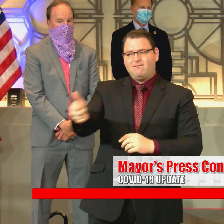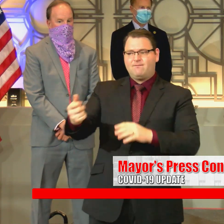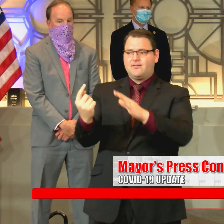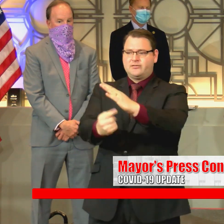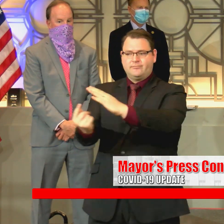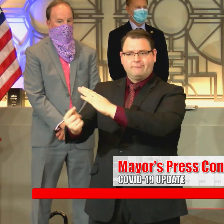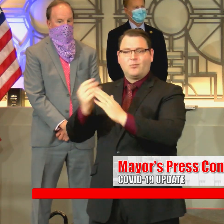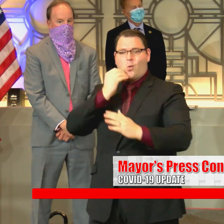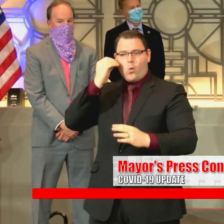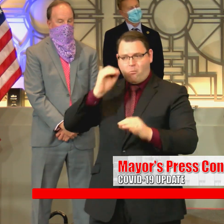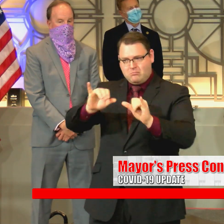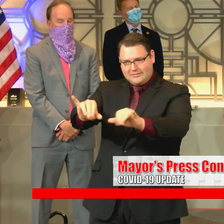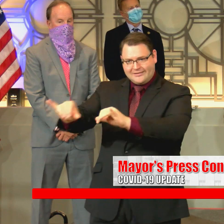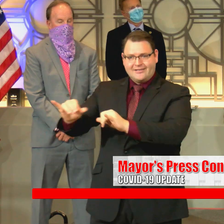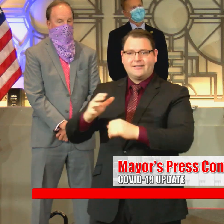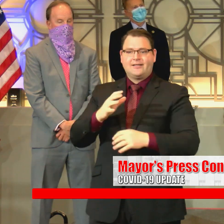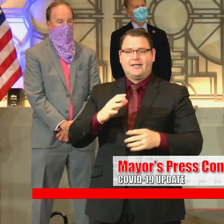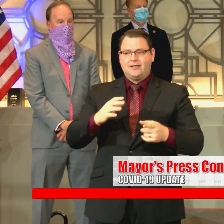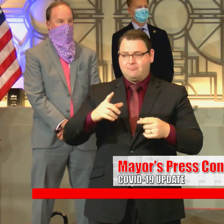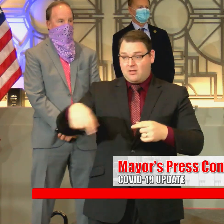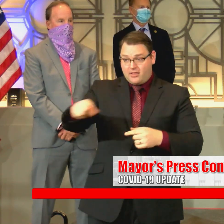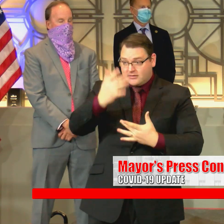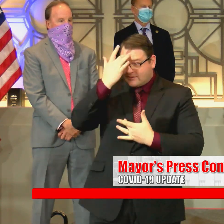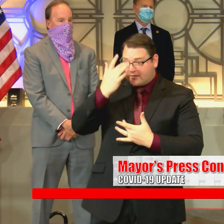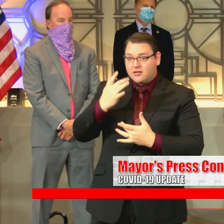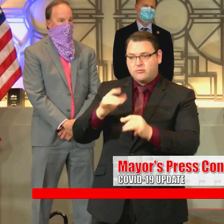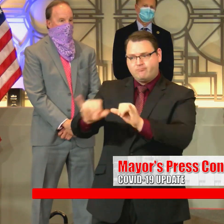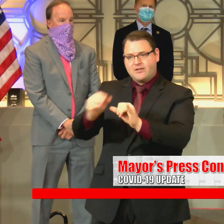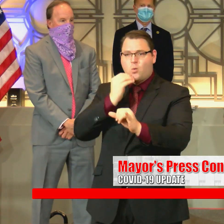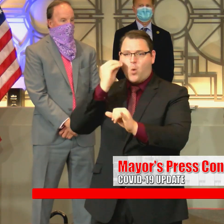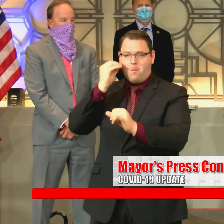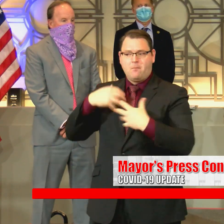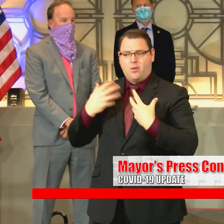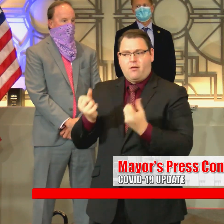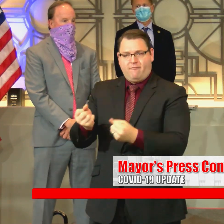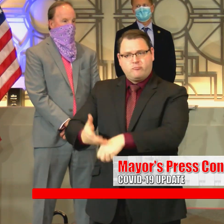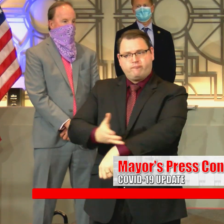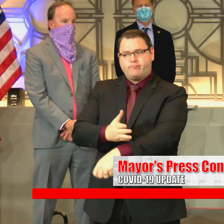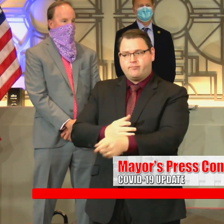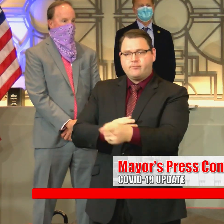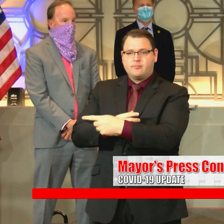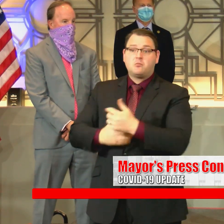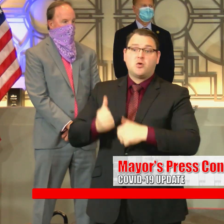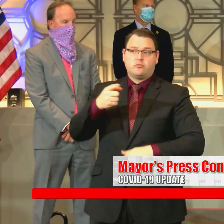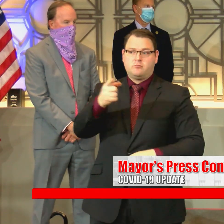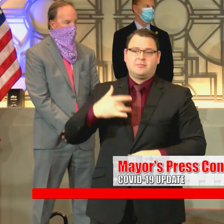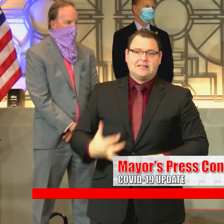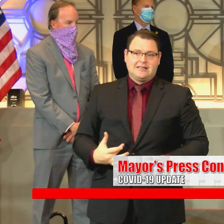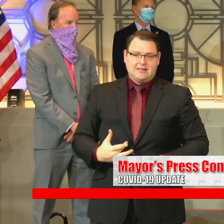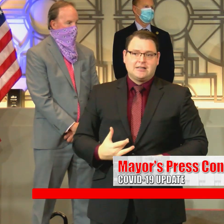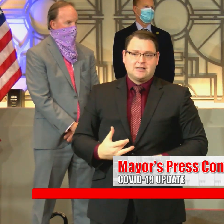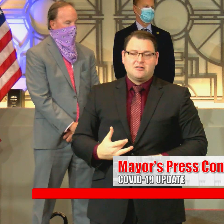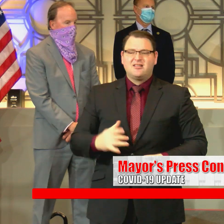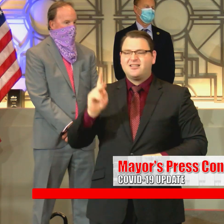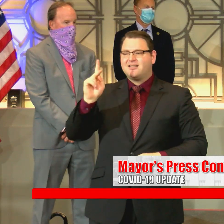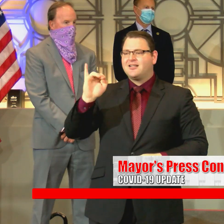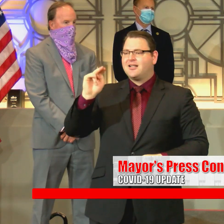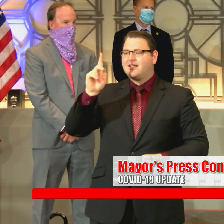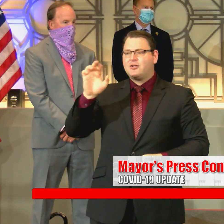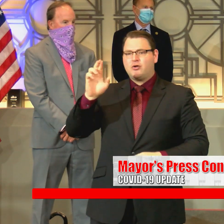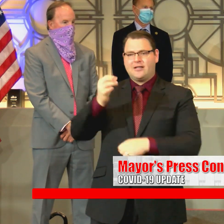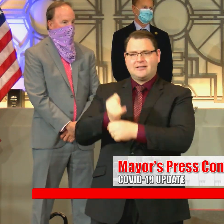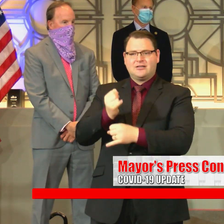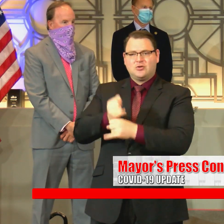self-isolating at home and recovering at home. And a new report from the Kinder Institute shows additional